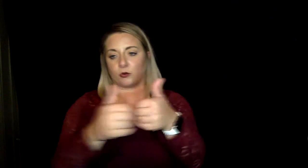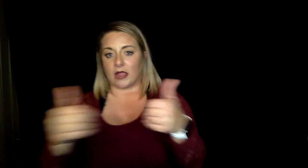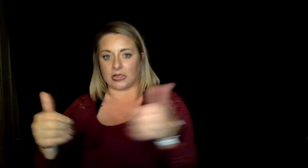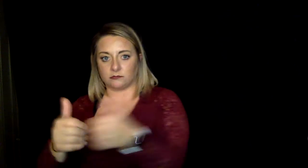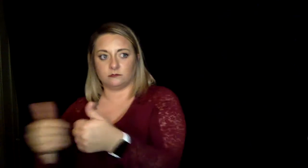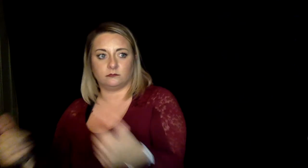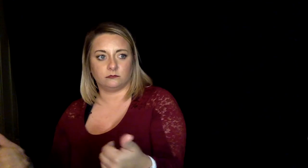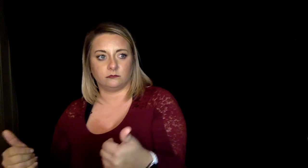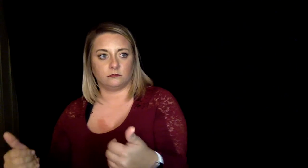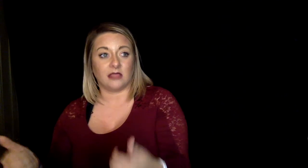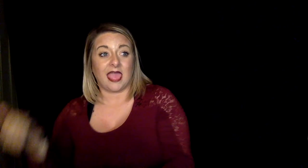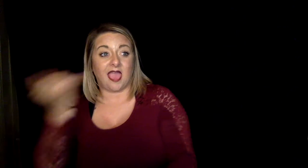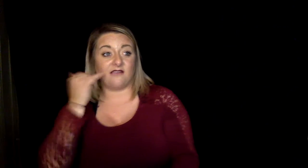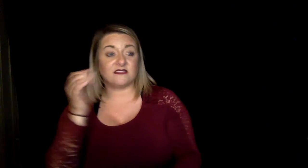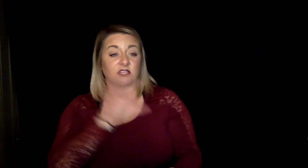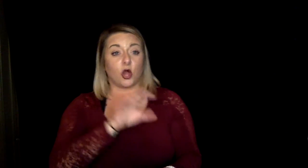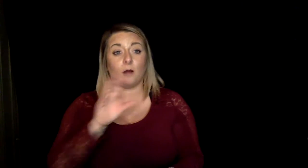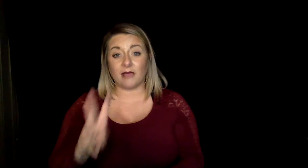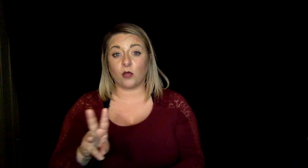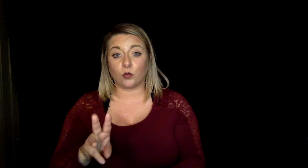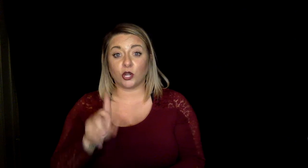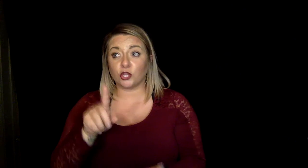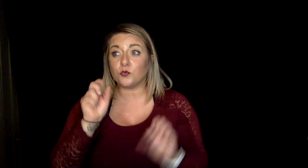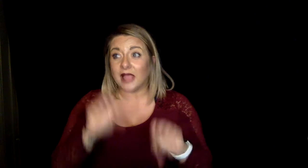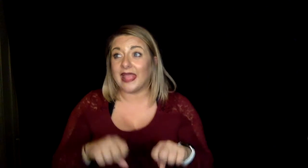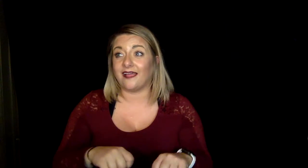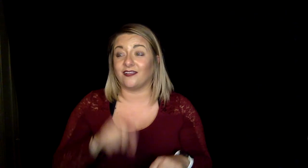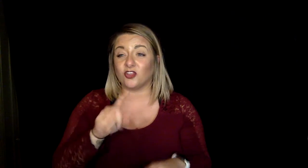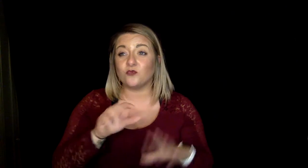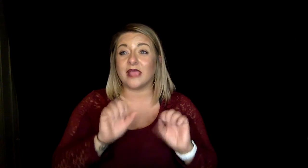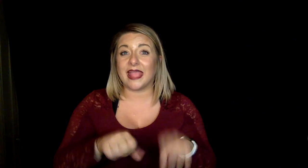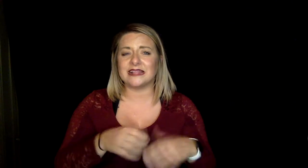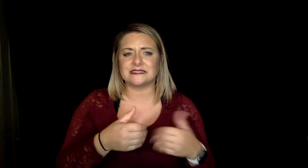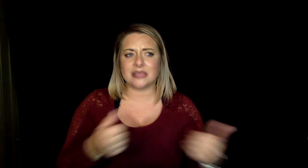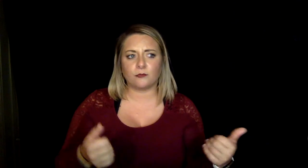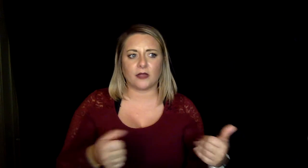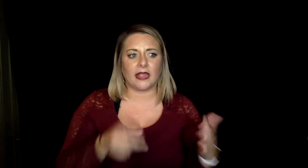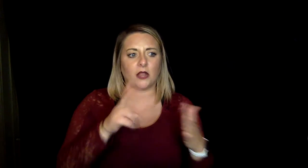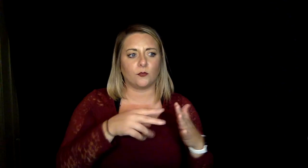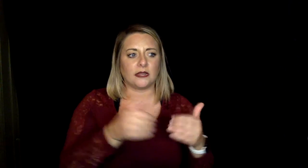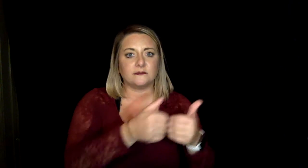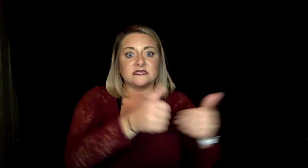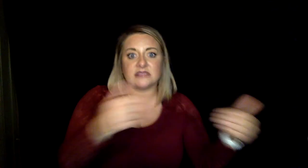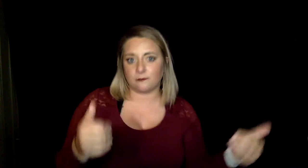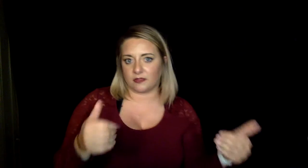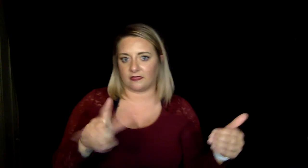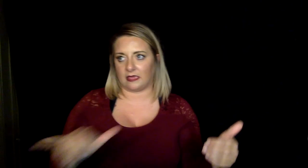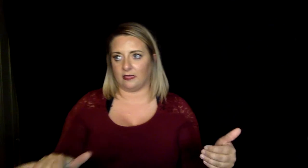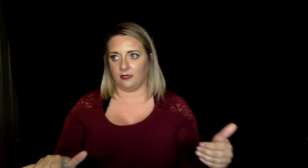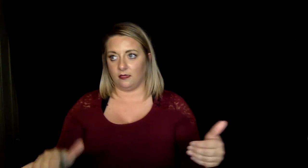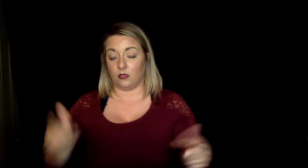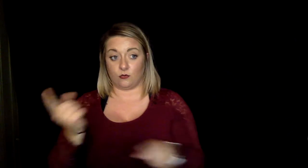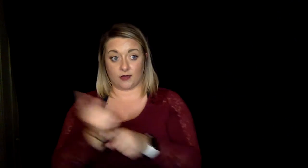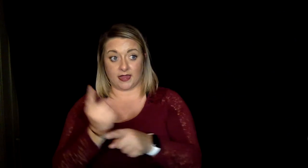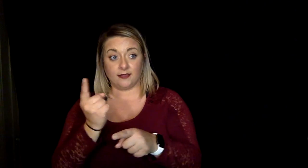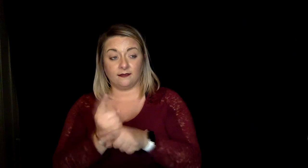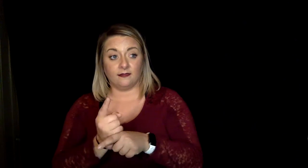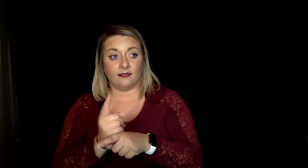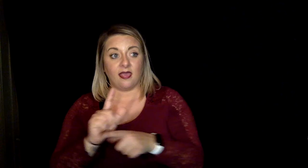separate. If it's a compound word, you can't. You can separate and read them separately, right?